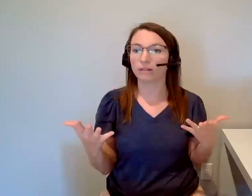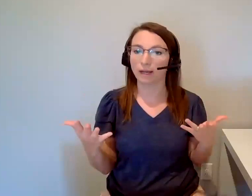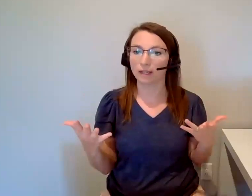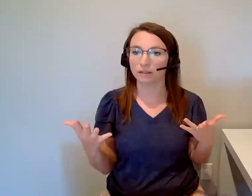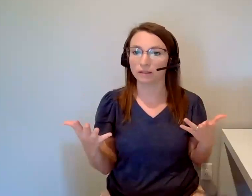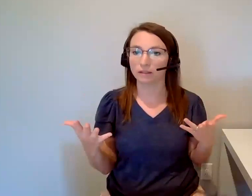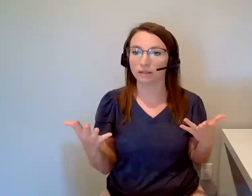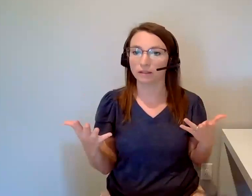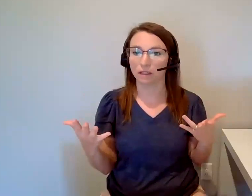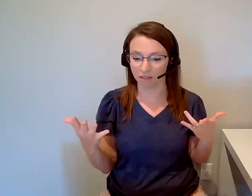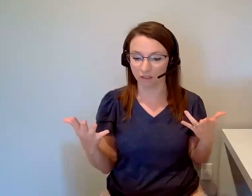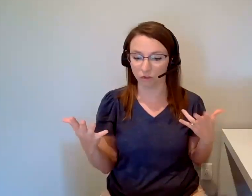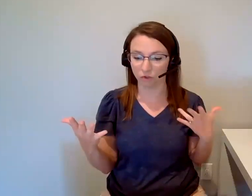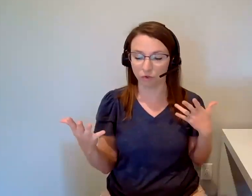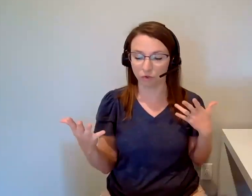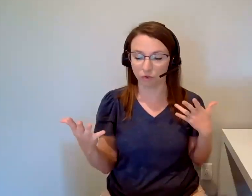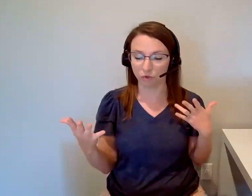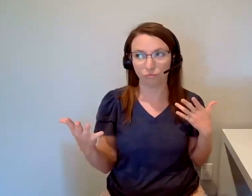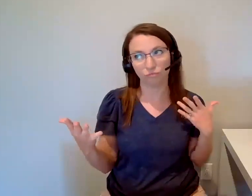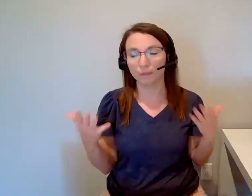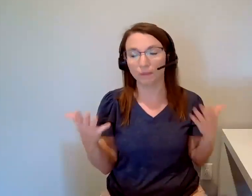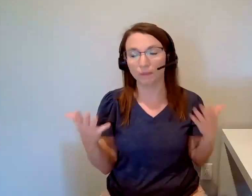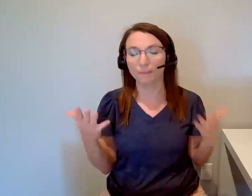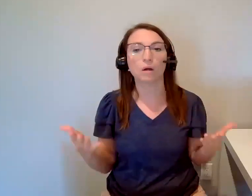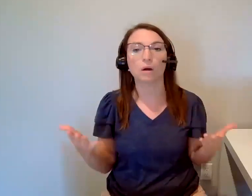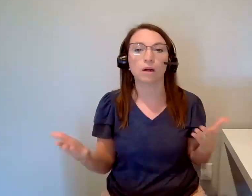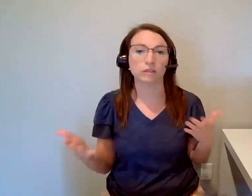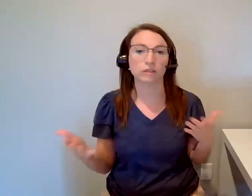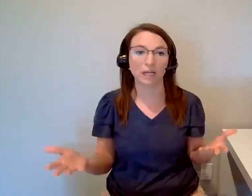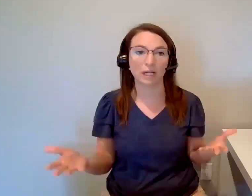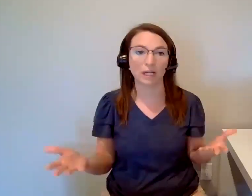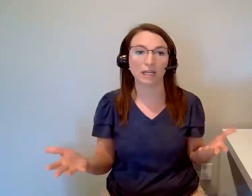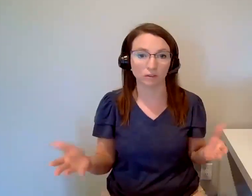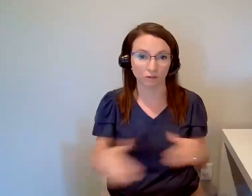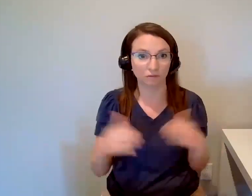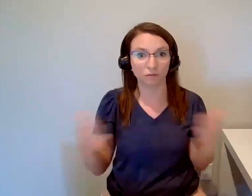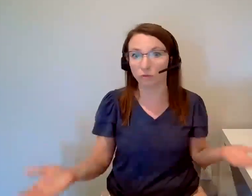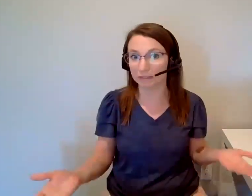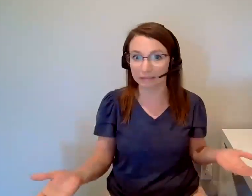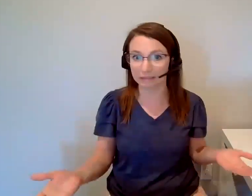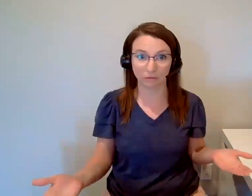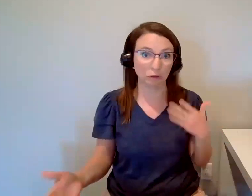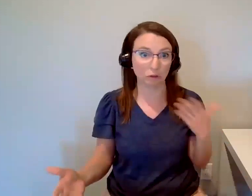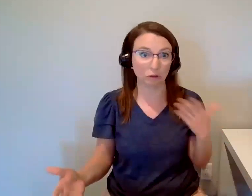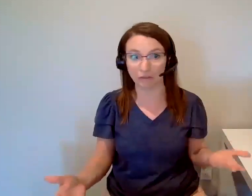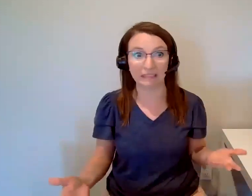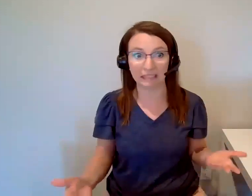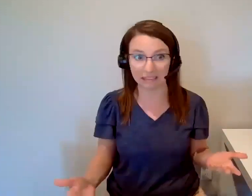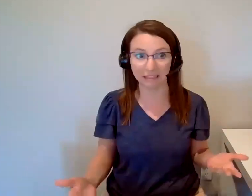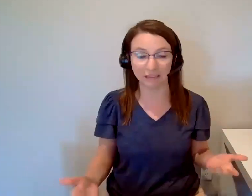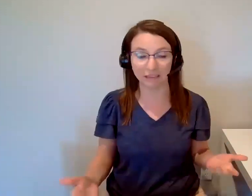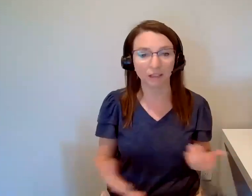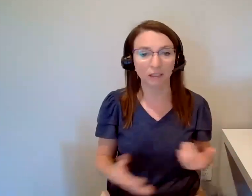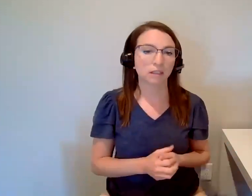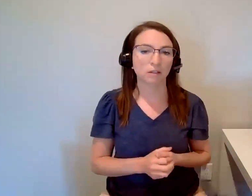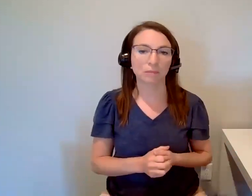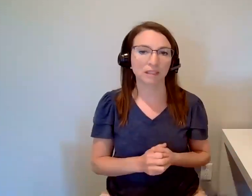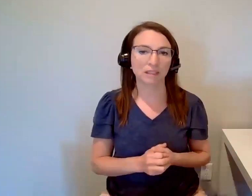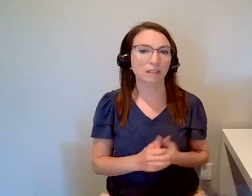aware that uh, depending on your child, your student, or your child's needs, you may